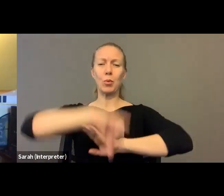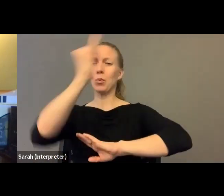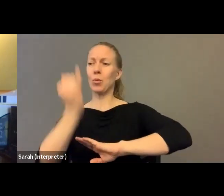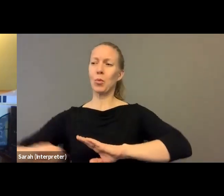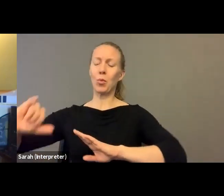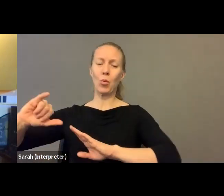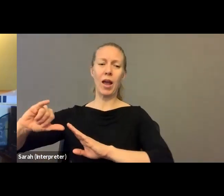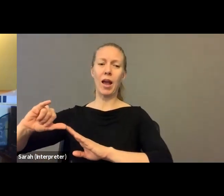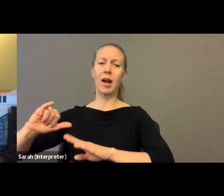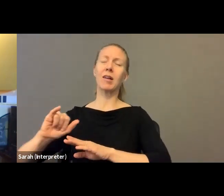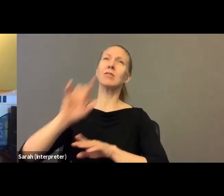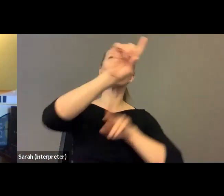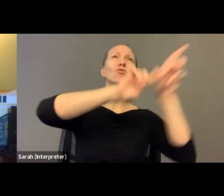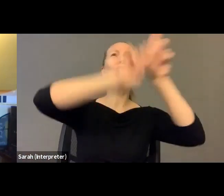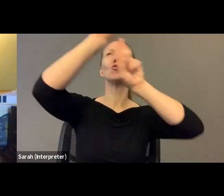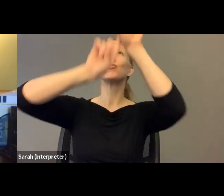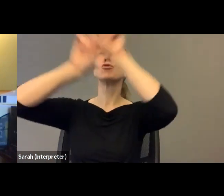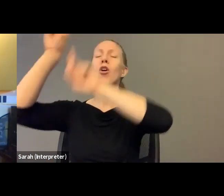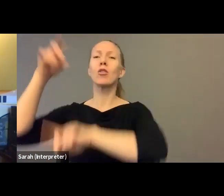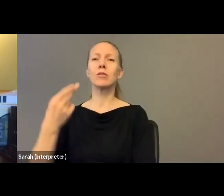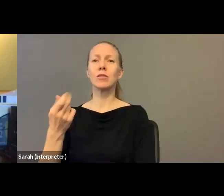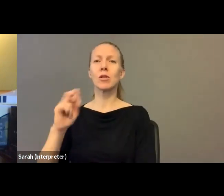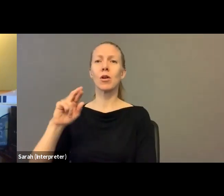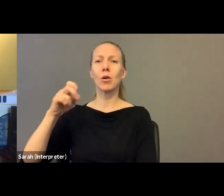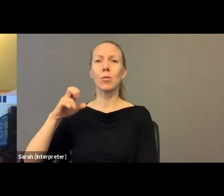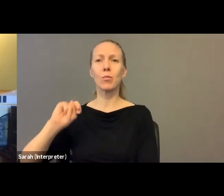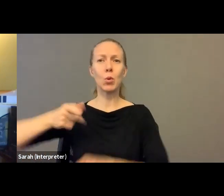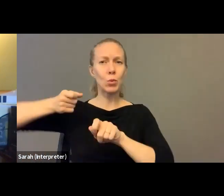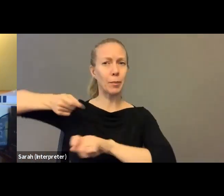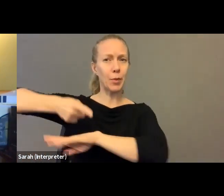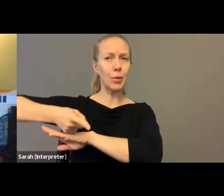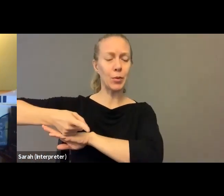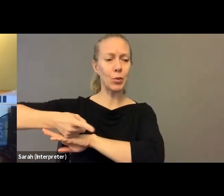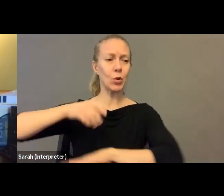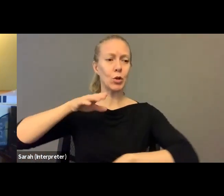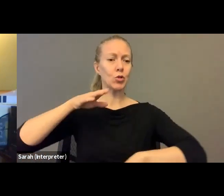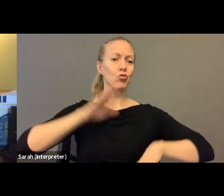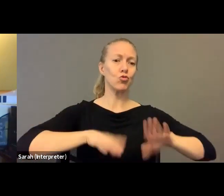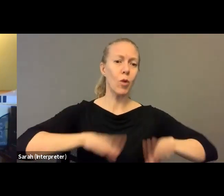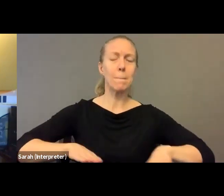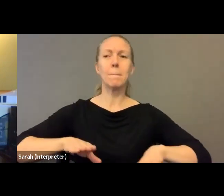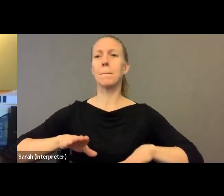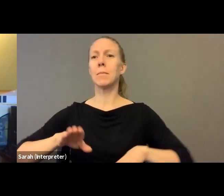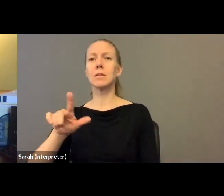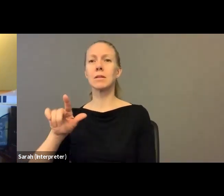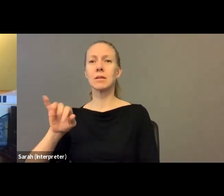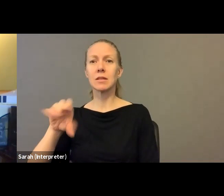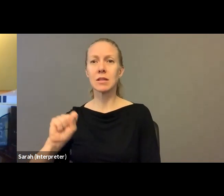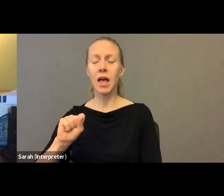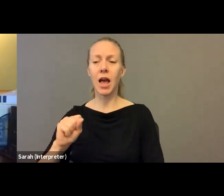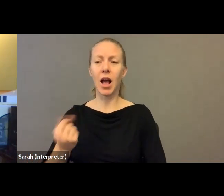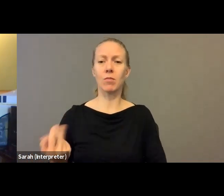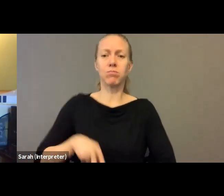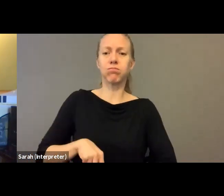tips. Mountains, cliffs, drums up stampede, legs bulbous, boiling,